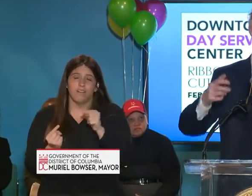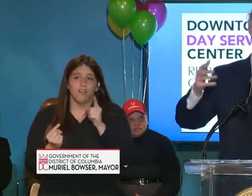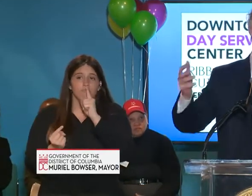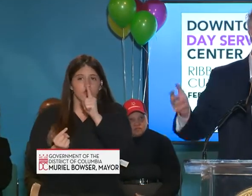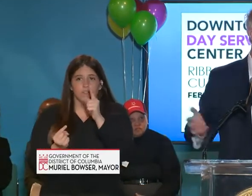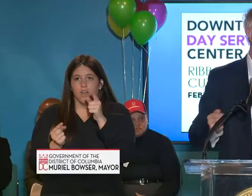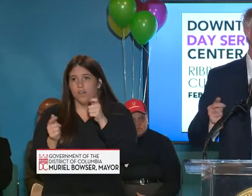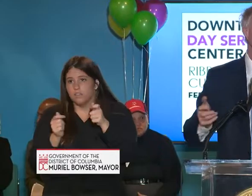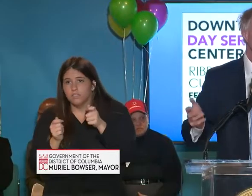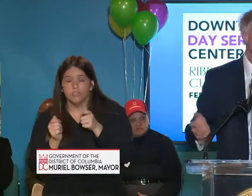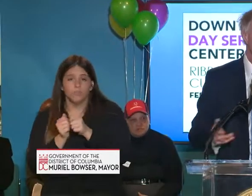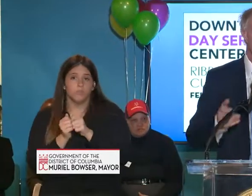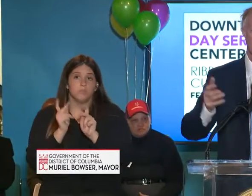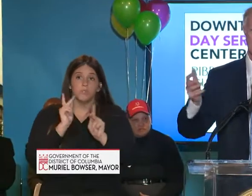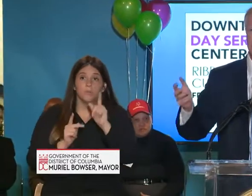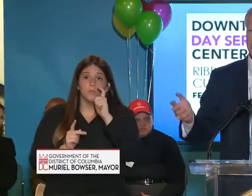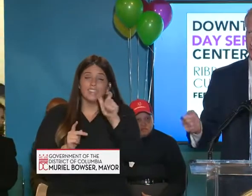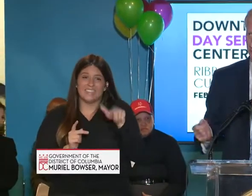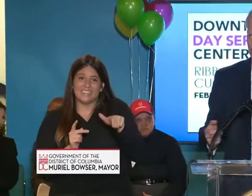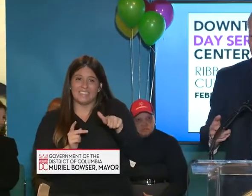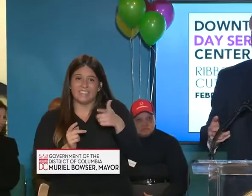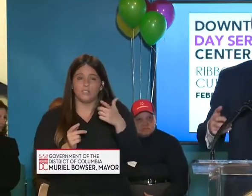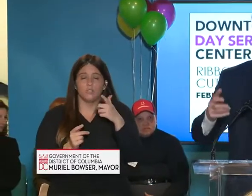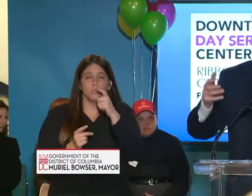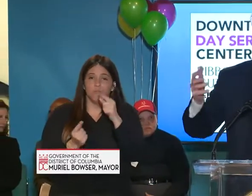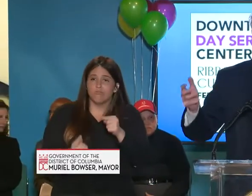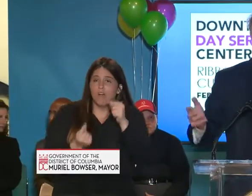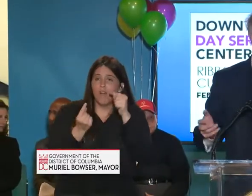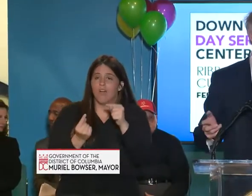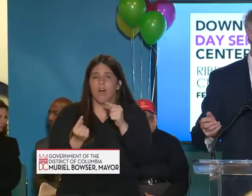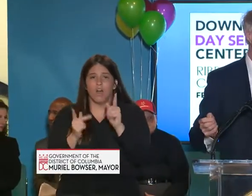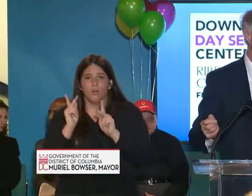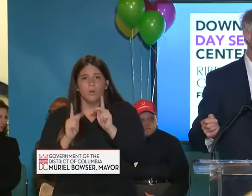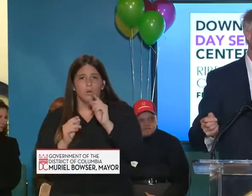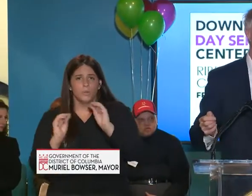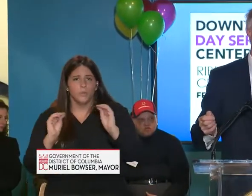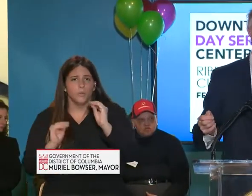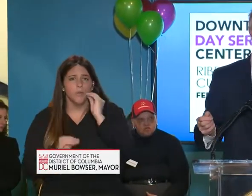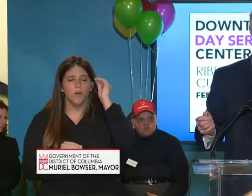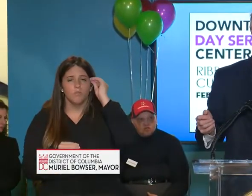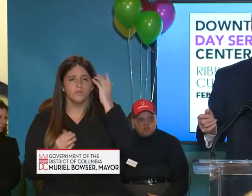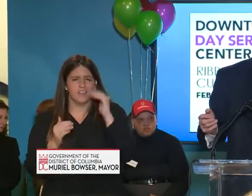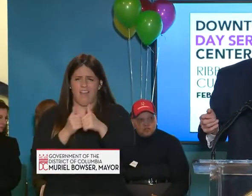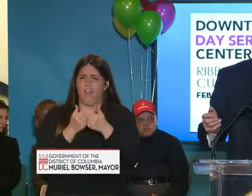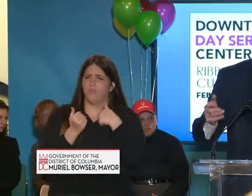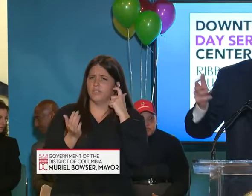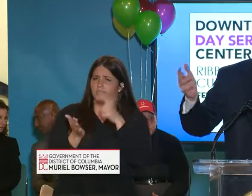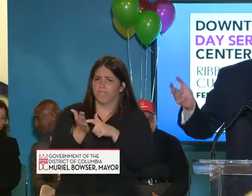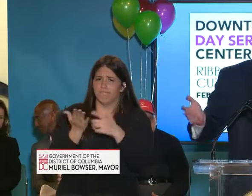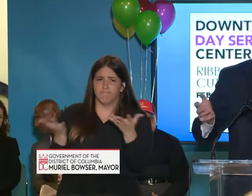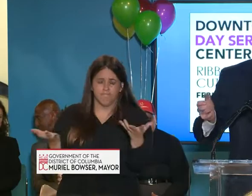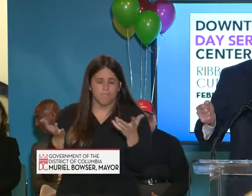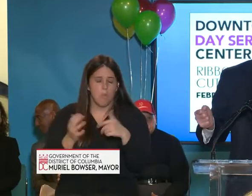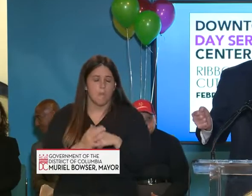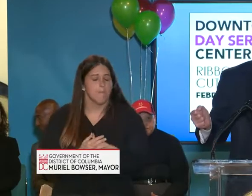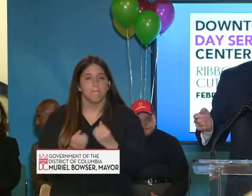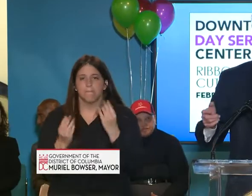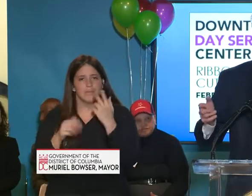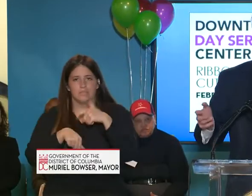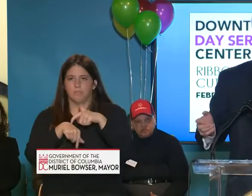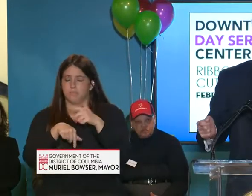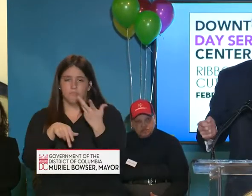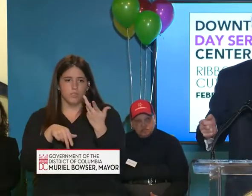really dealing with people who are in need in our city, people who are homeless, and how to address that. And many times we didn't